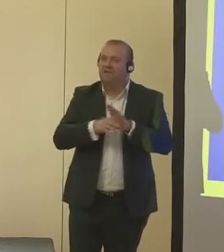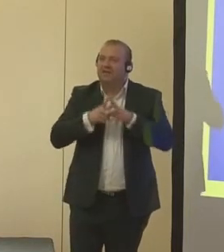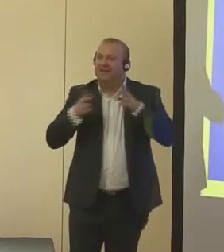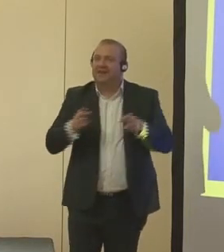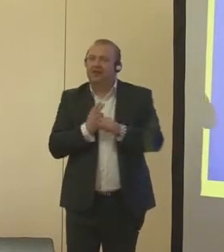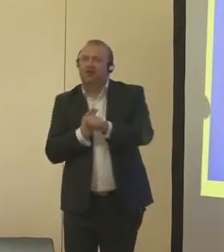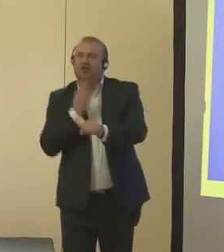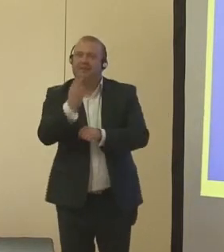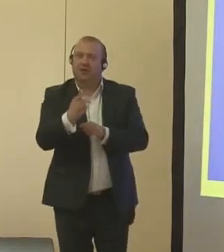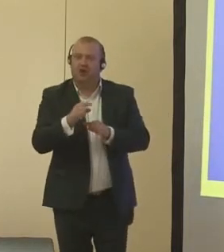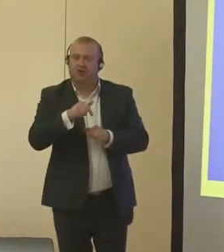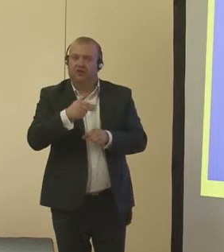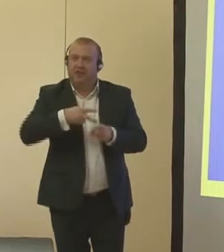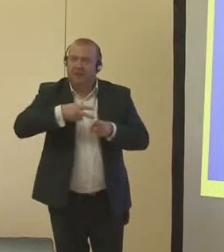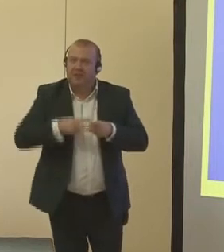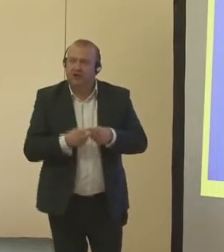soft and hardware.